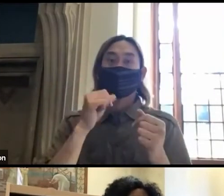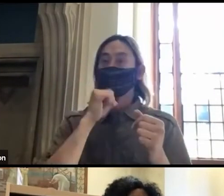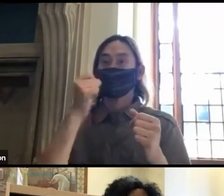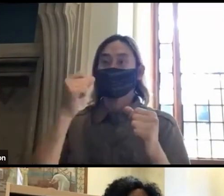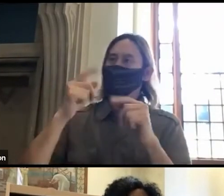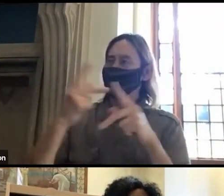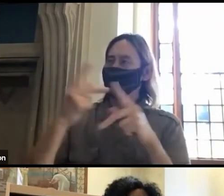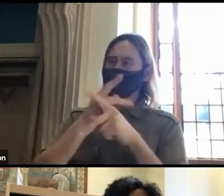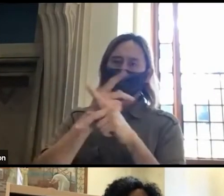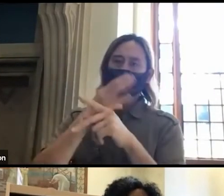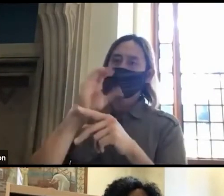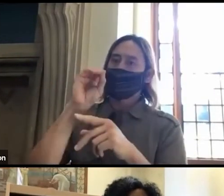No matter what,